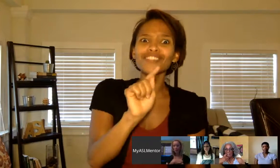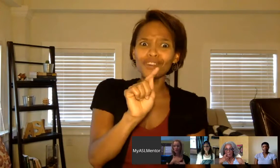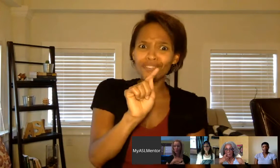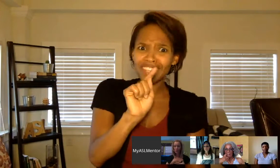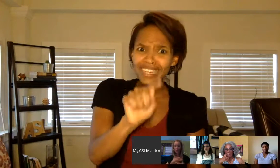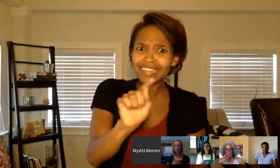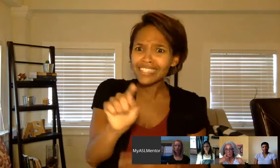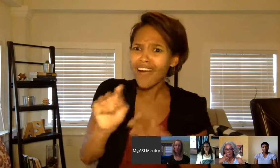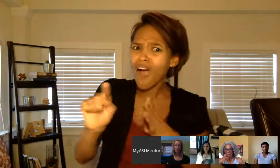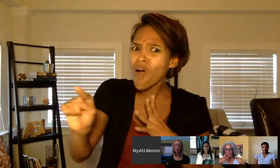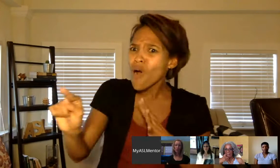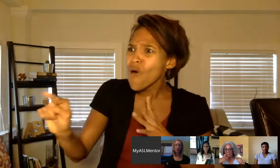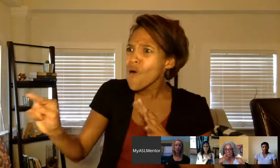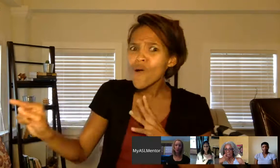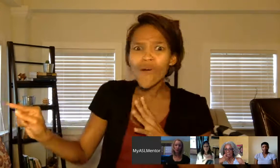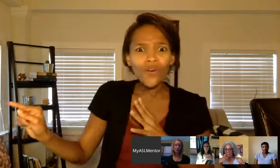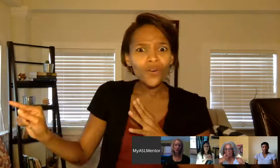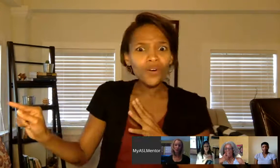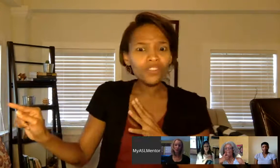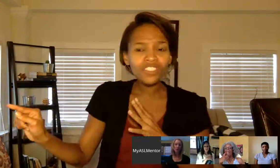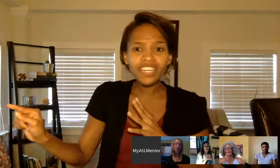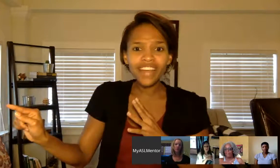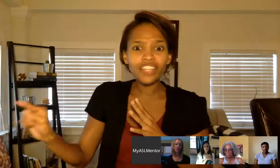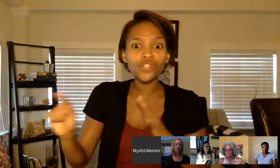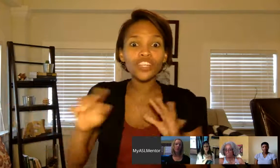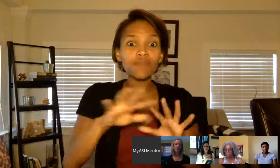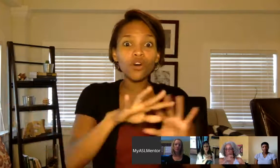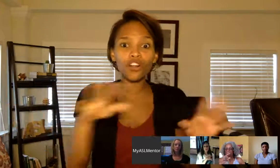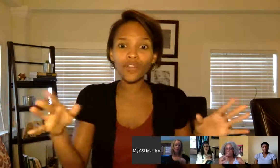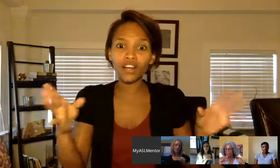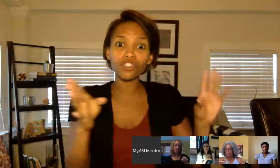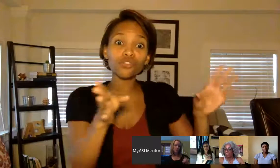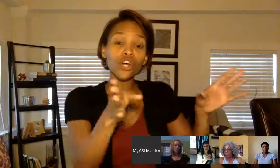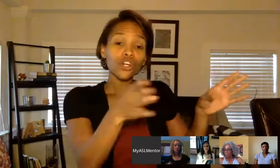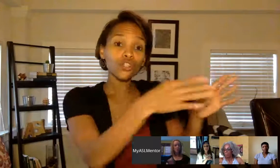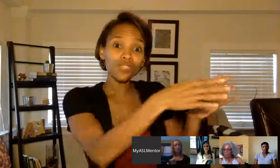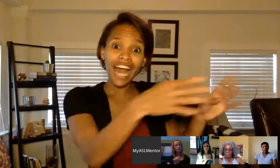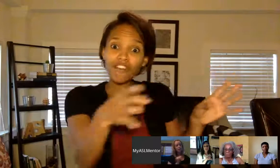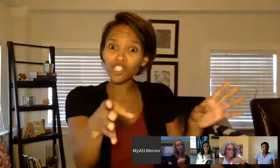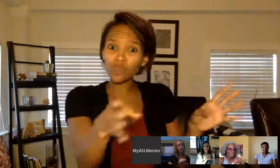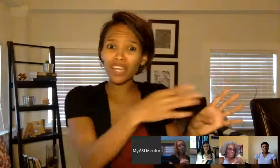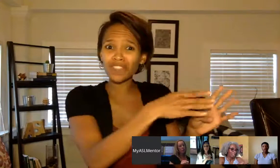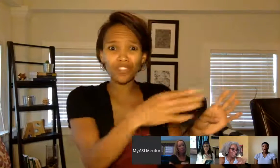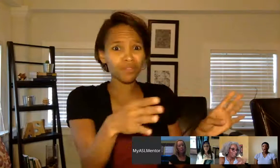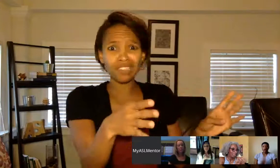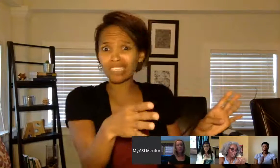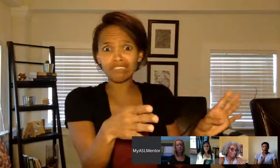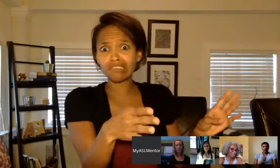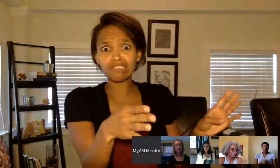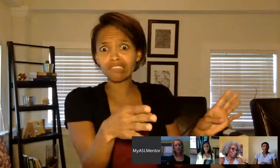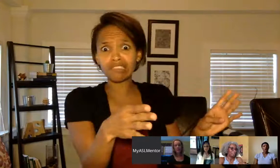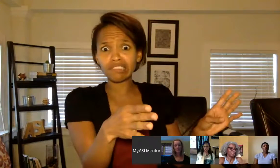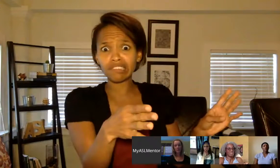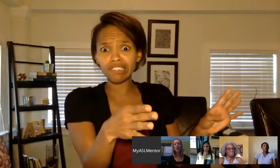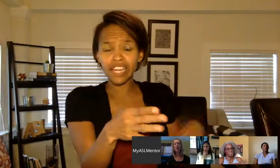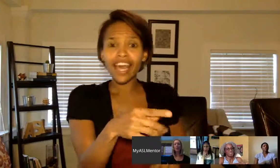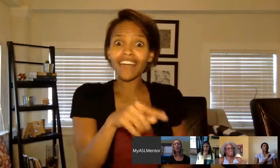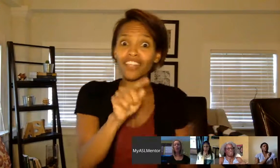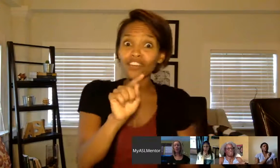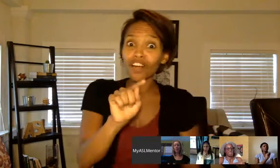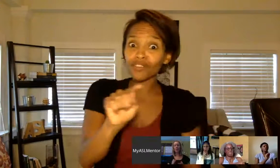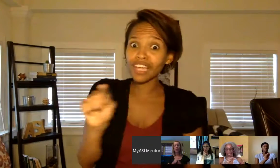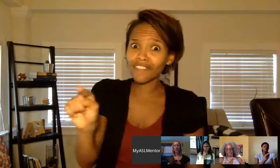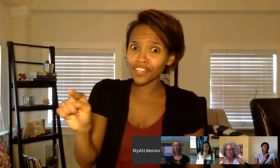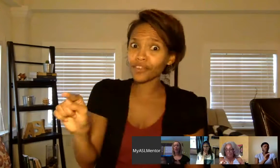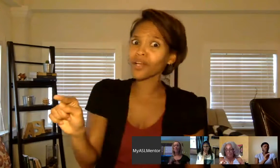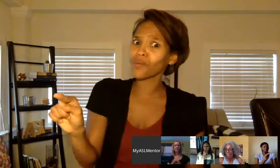Yeah, so these, just like that. So keep going around. Use half your space for the ones that are, and